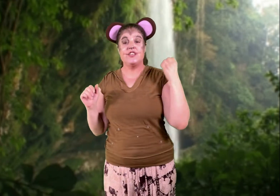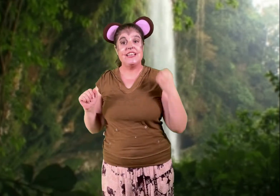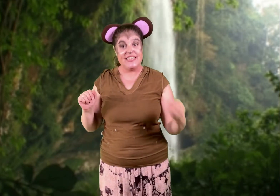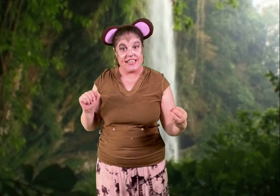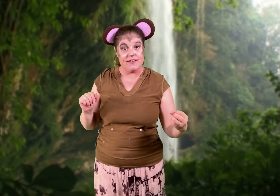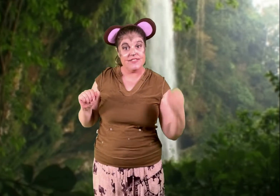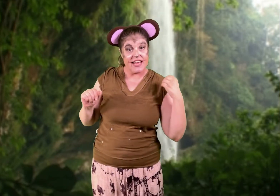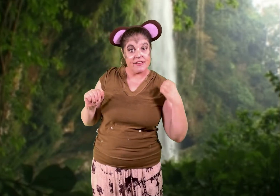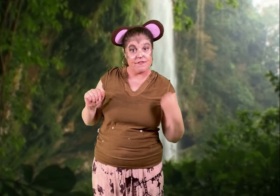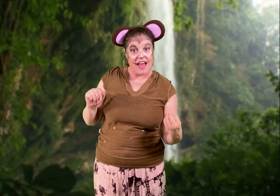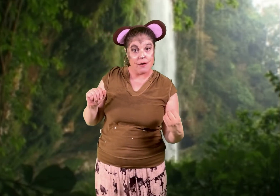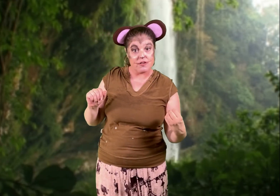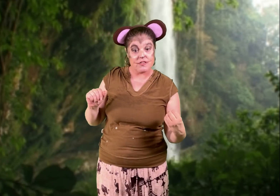the leaves and the flowers.